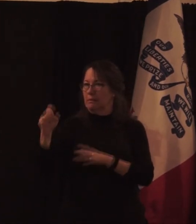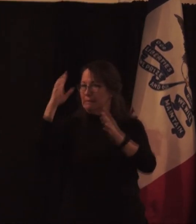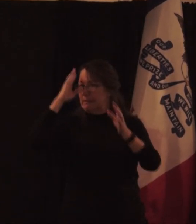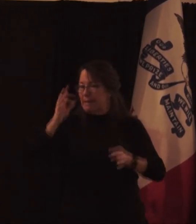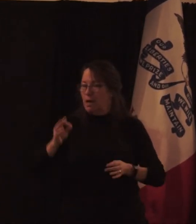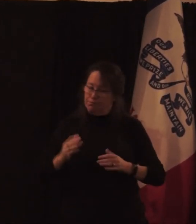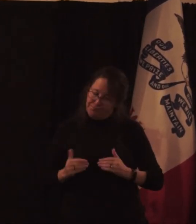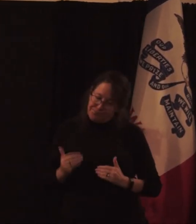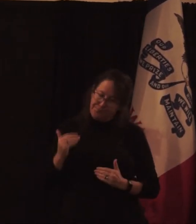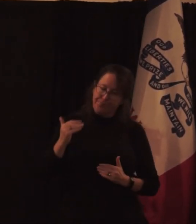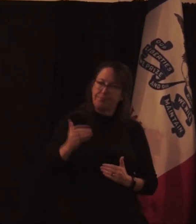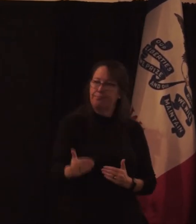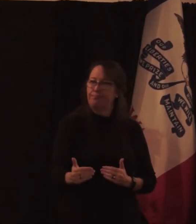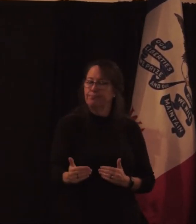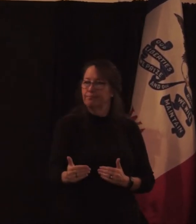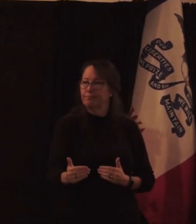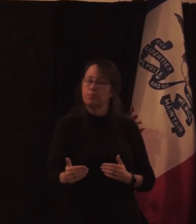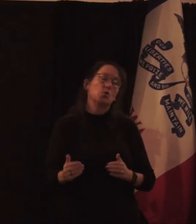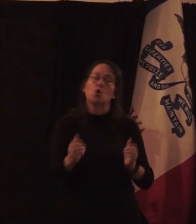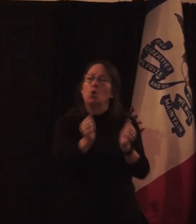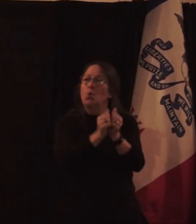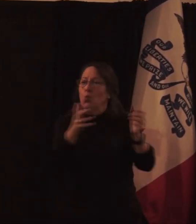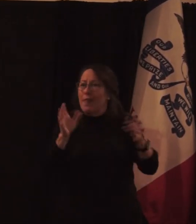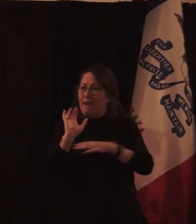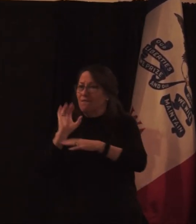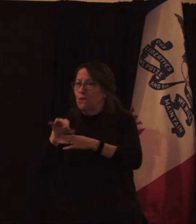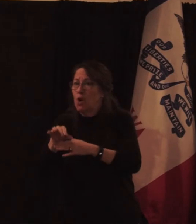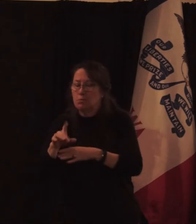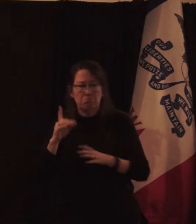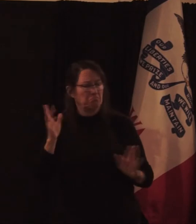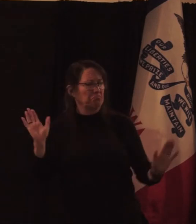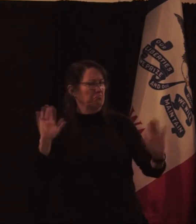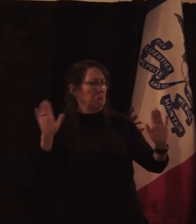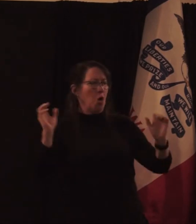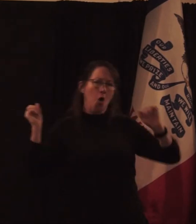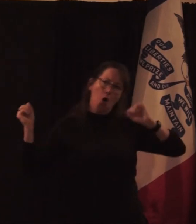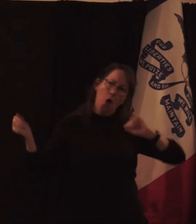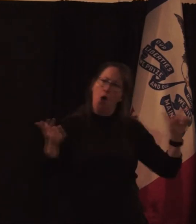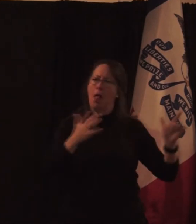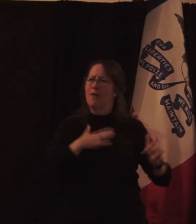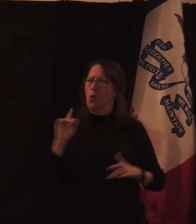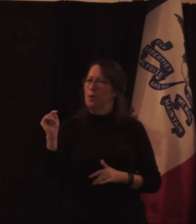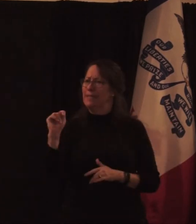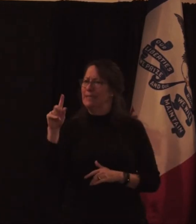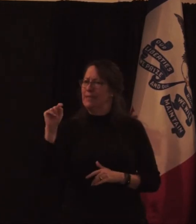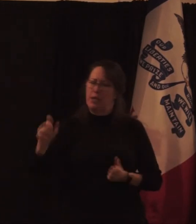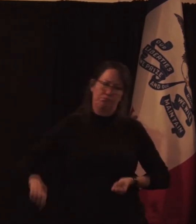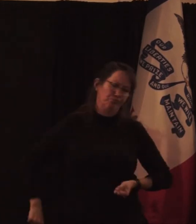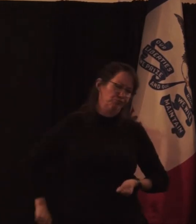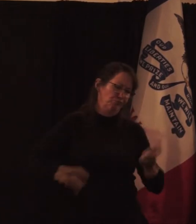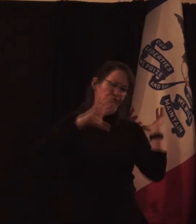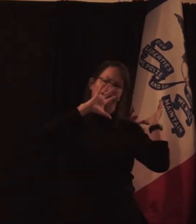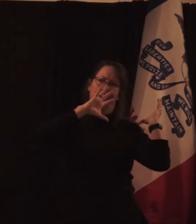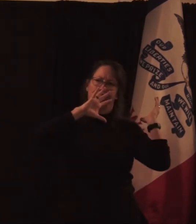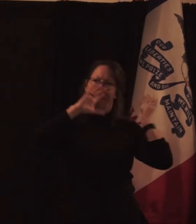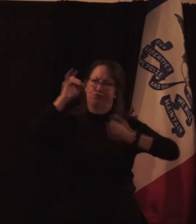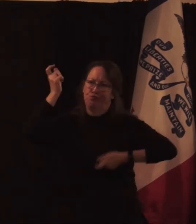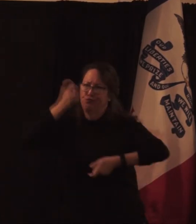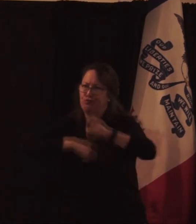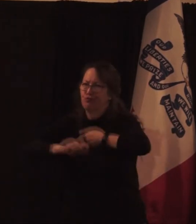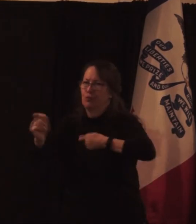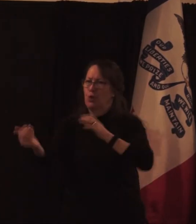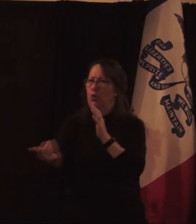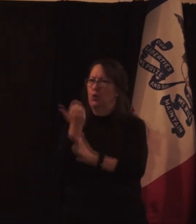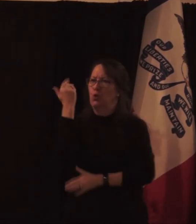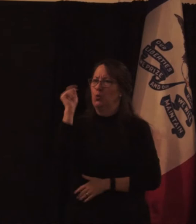decided to step forward, and without being forced to, they said, we're going to get rid of all of our TV sets and incorporate